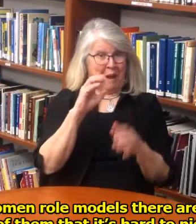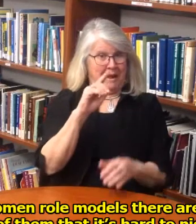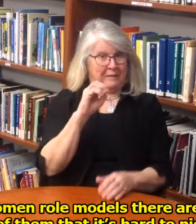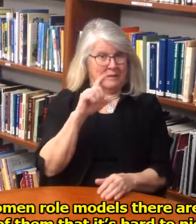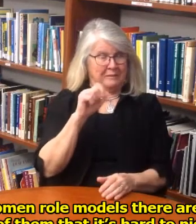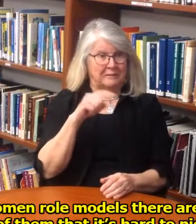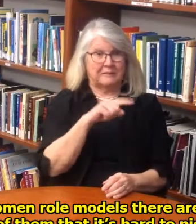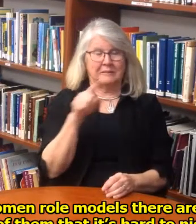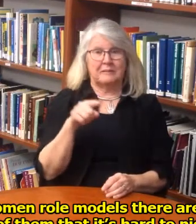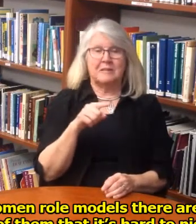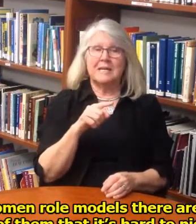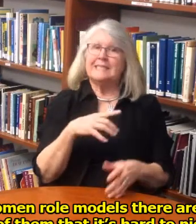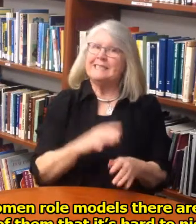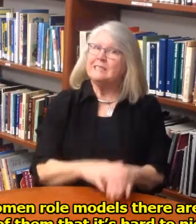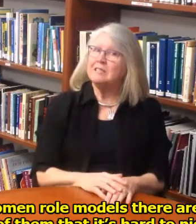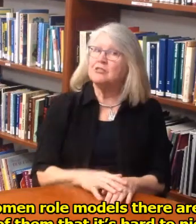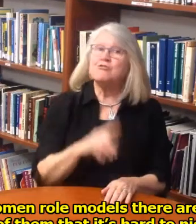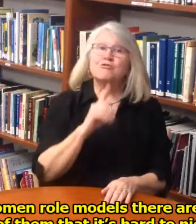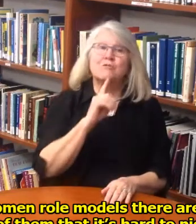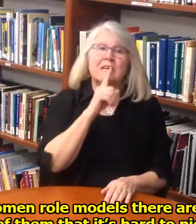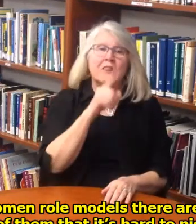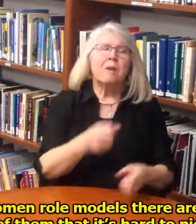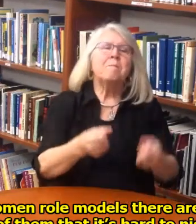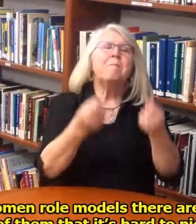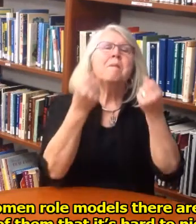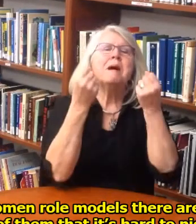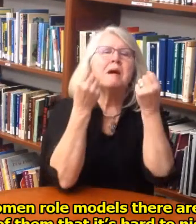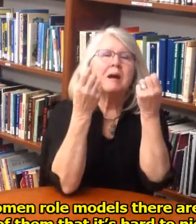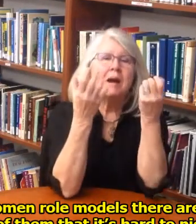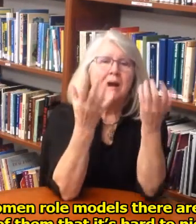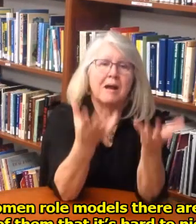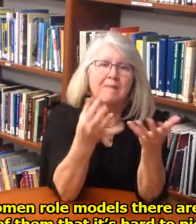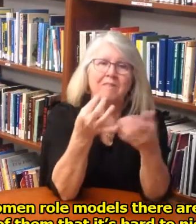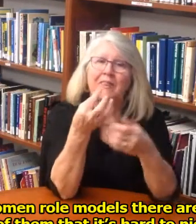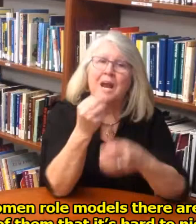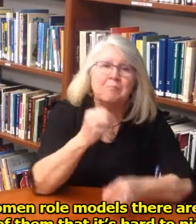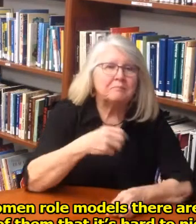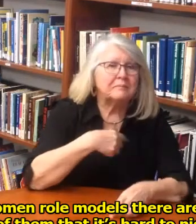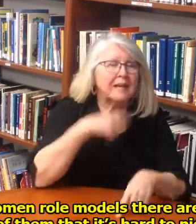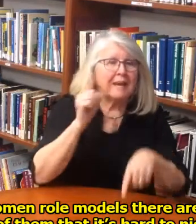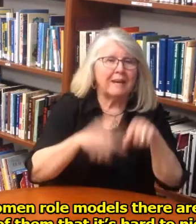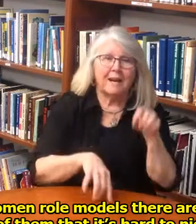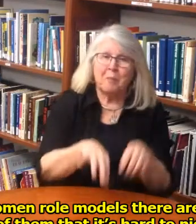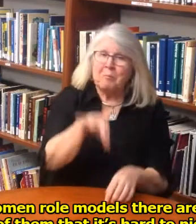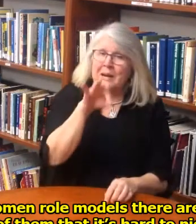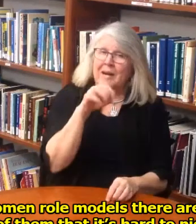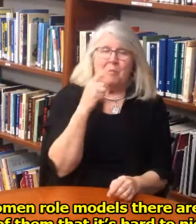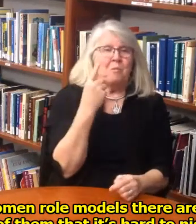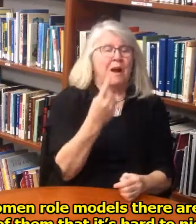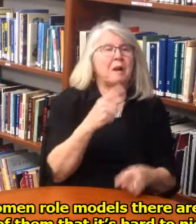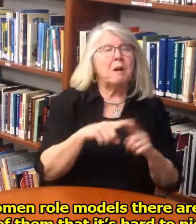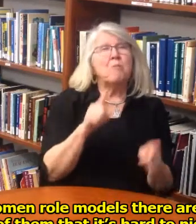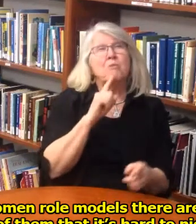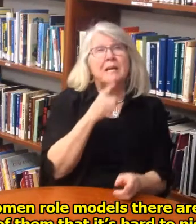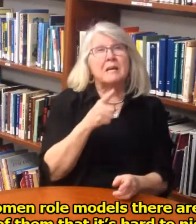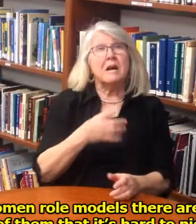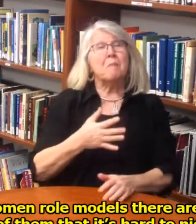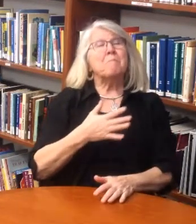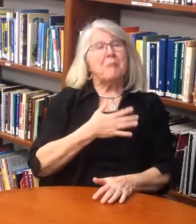As for deaf women role models, there are just so many. There are so many of them that it's hard to pick just one.